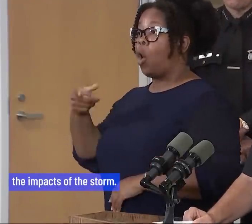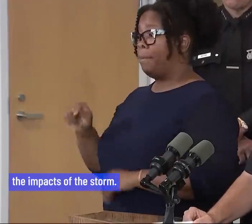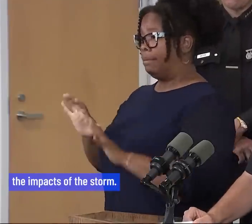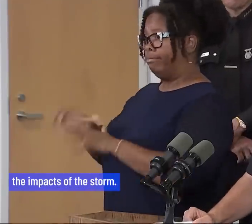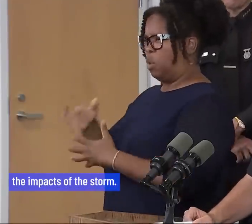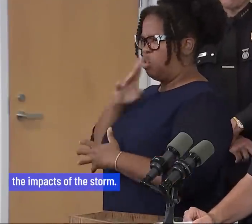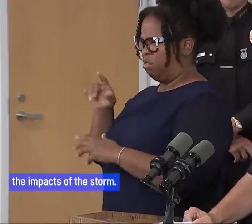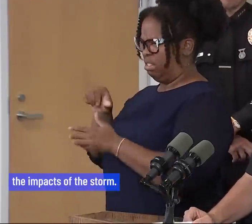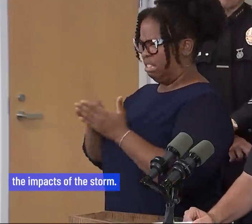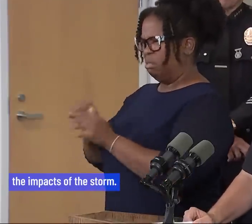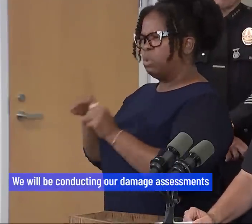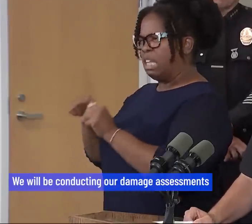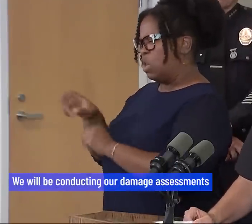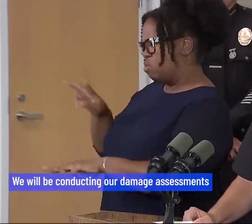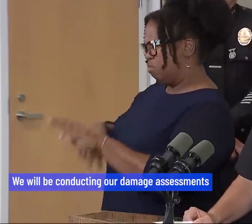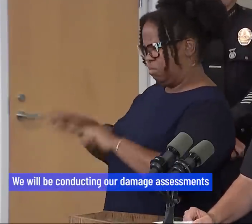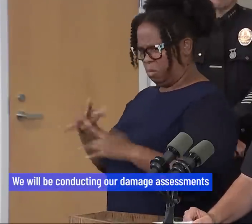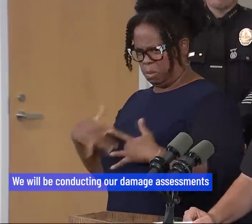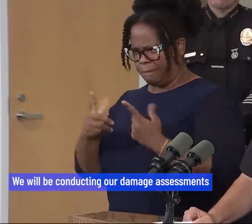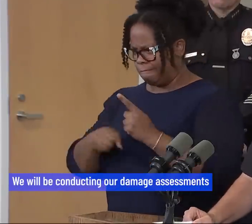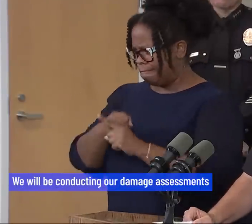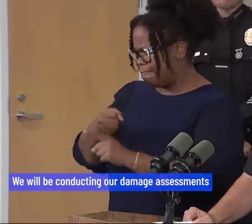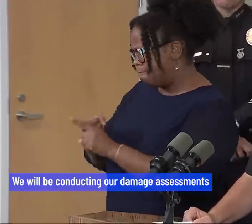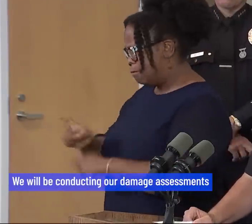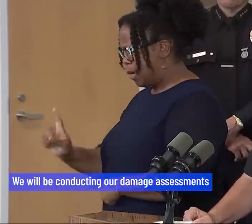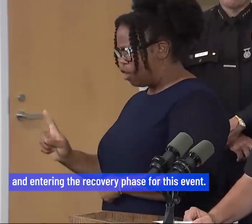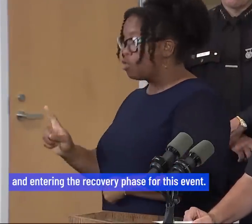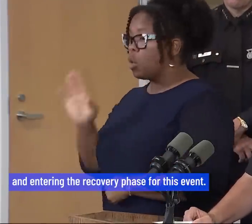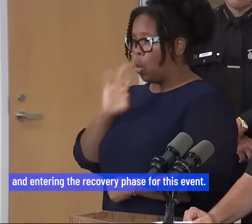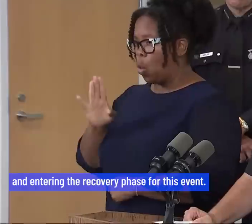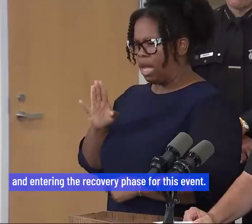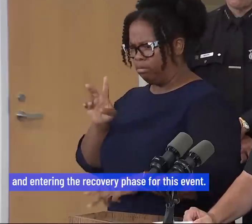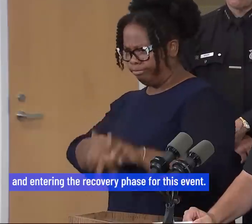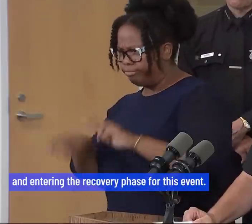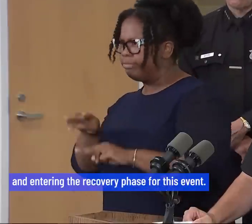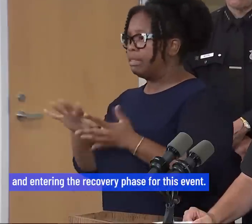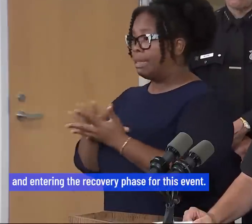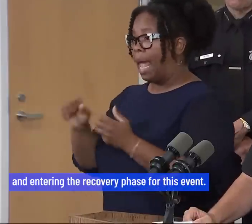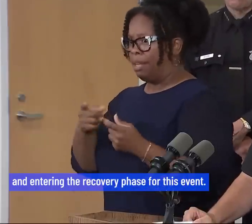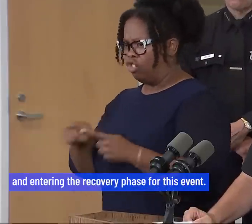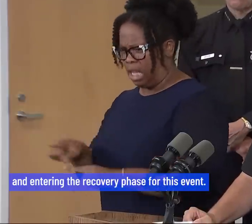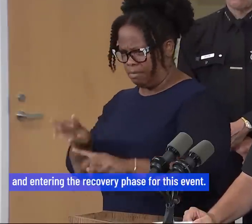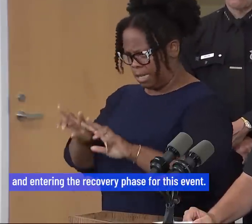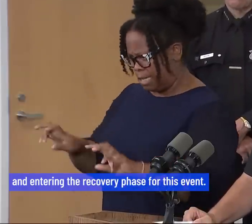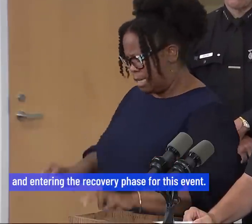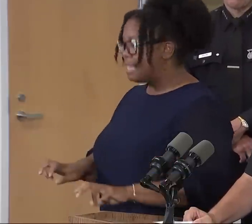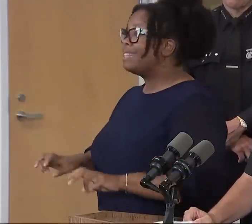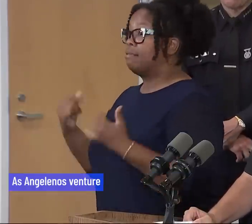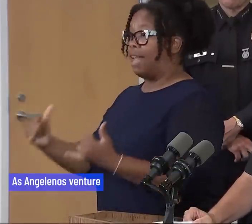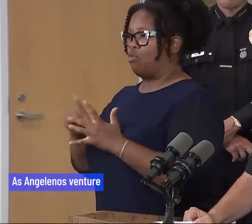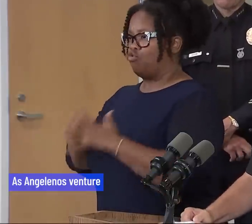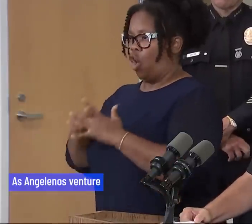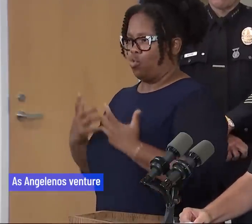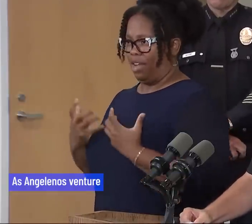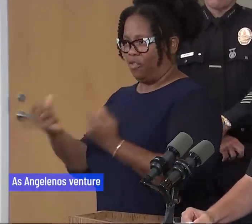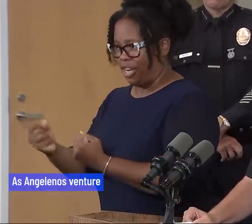assess the impacts of the storm. We will be conducting our damage assessments and entering the recovery phase for this event.